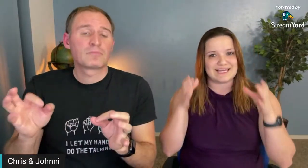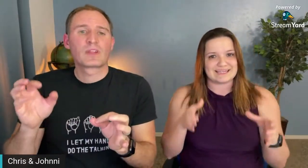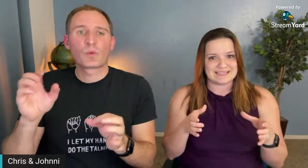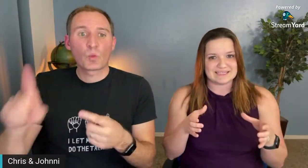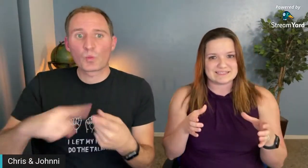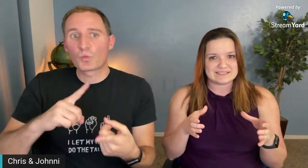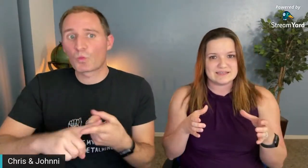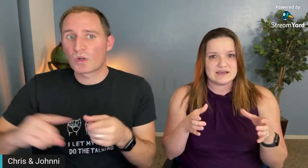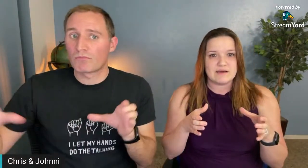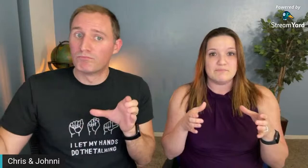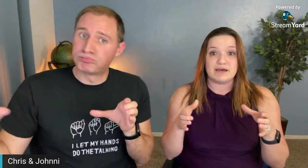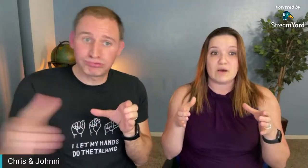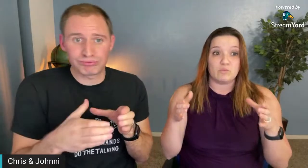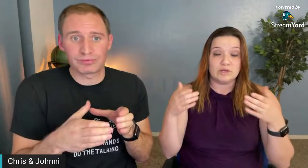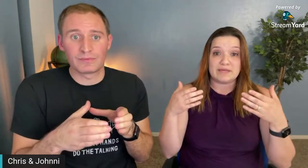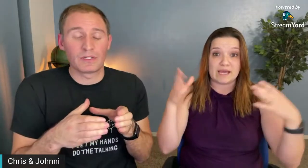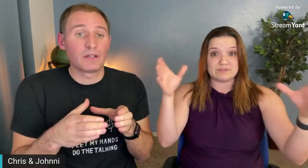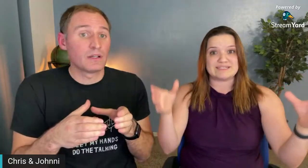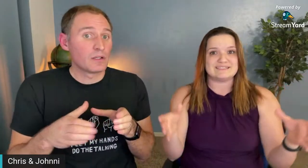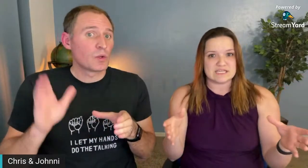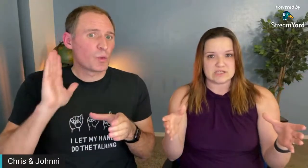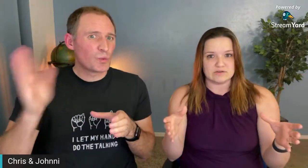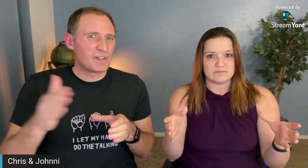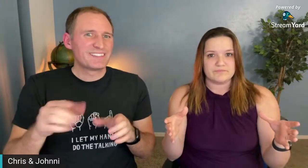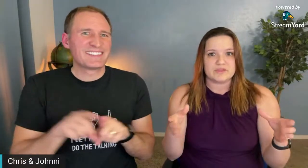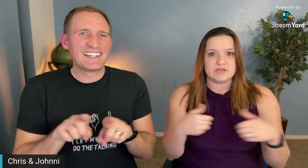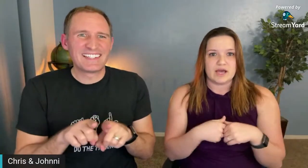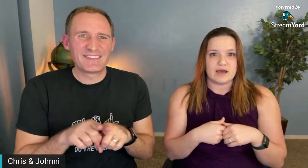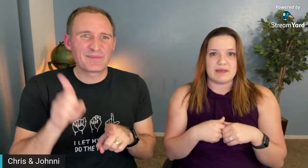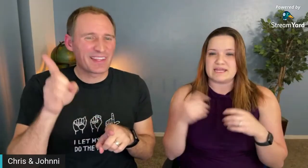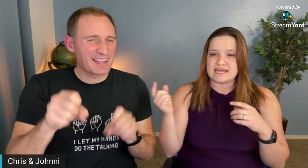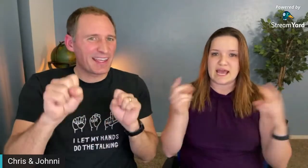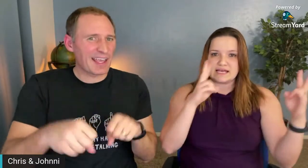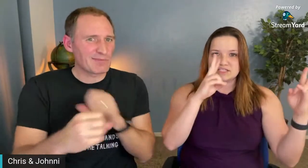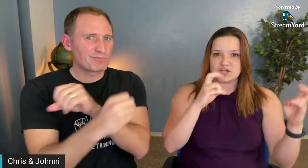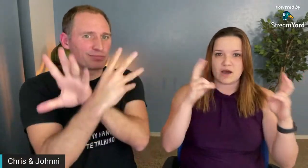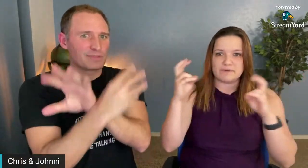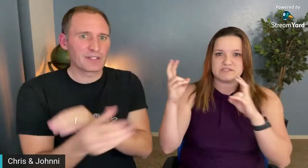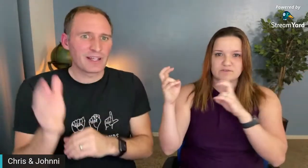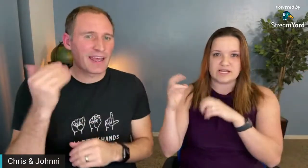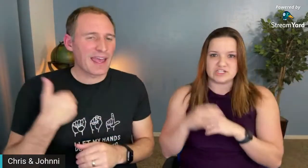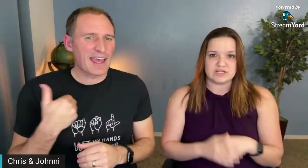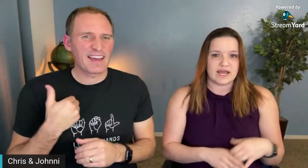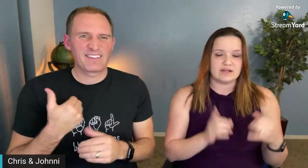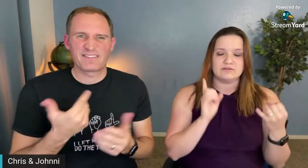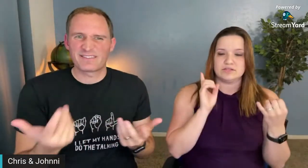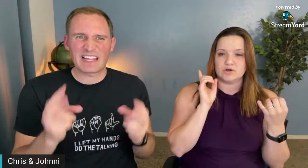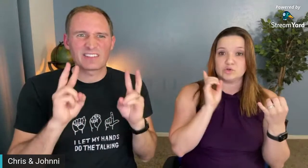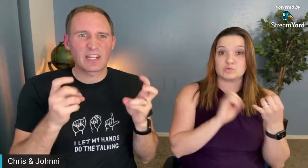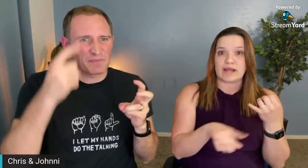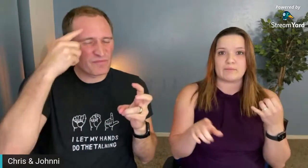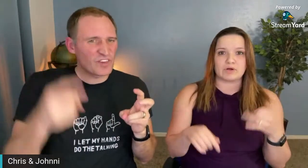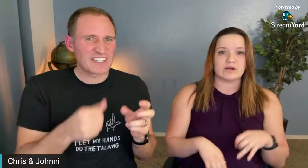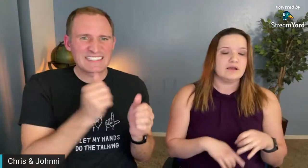like this, but we'll be able to see you. And he has topics for each night. It'll, grammar,